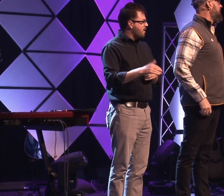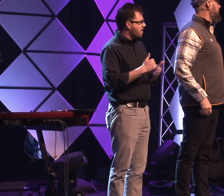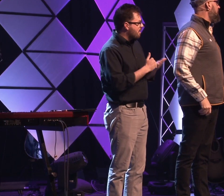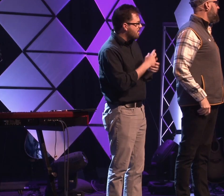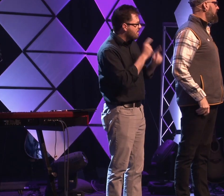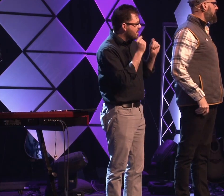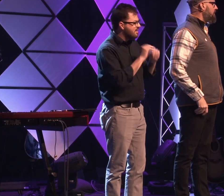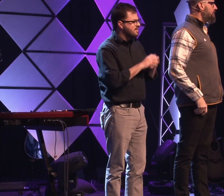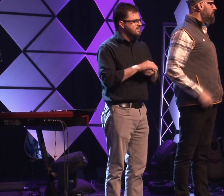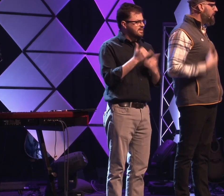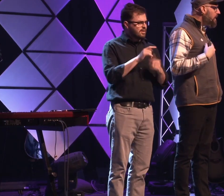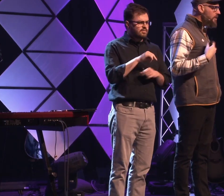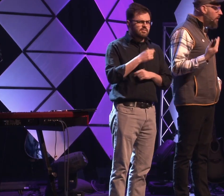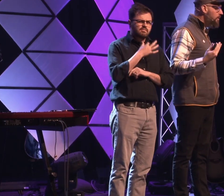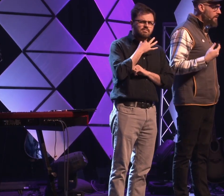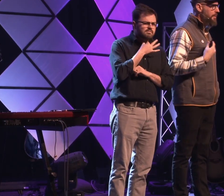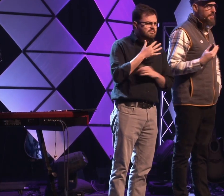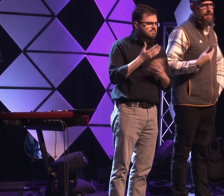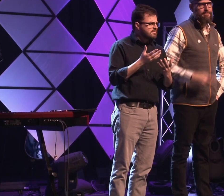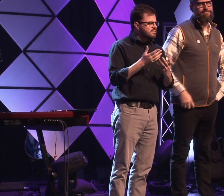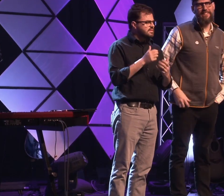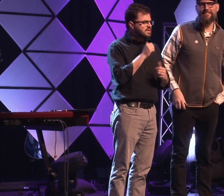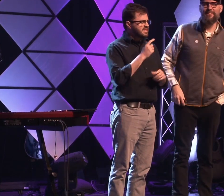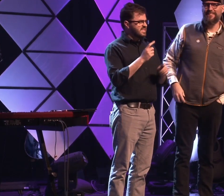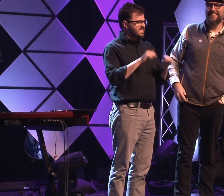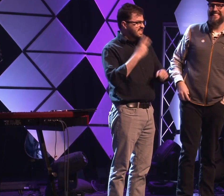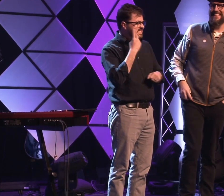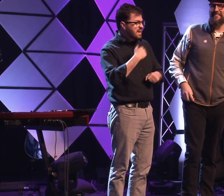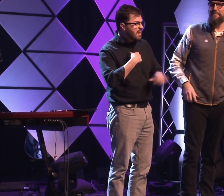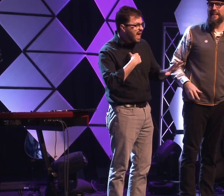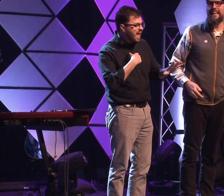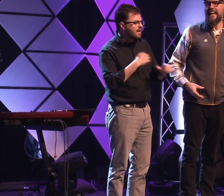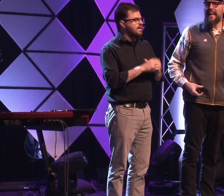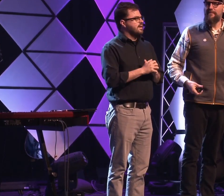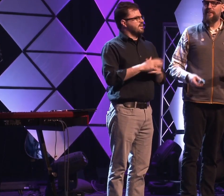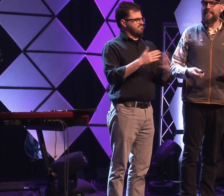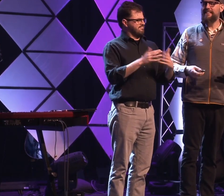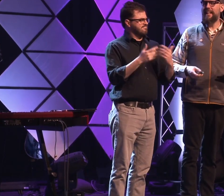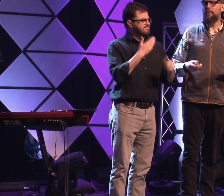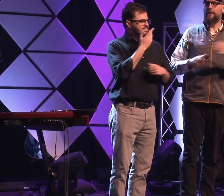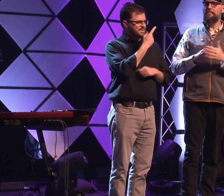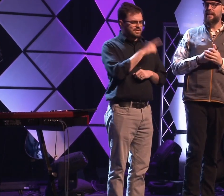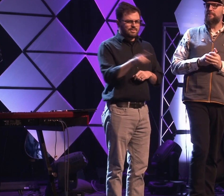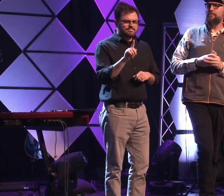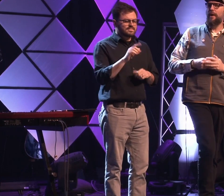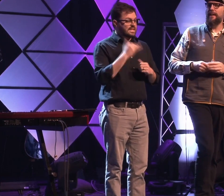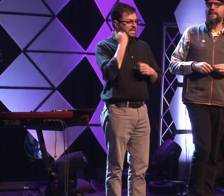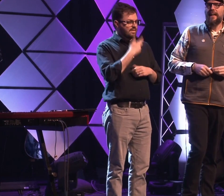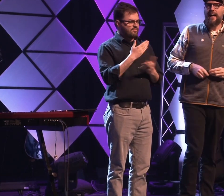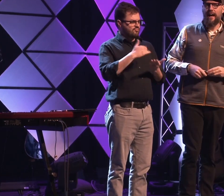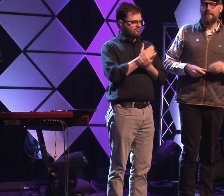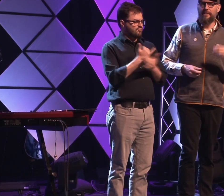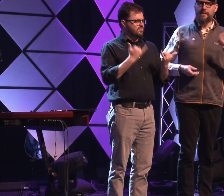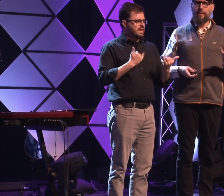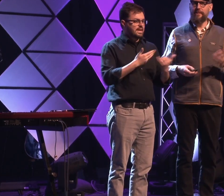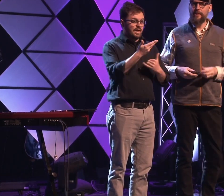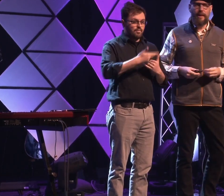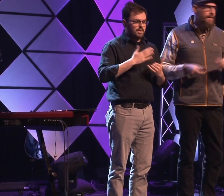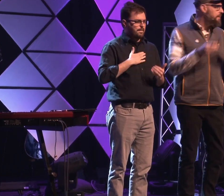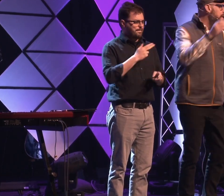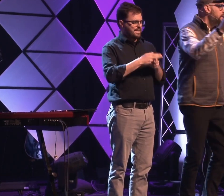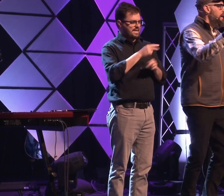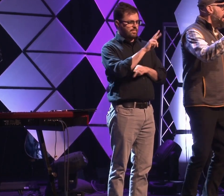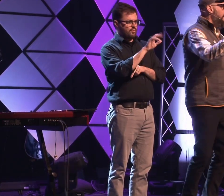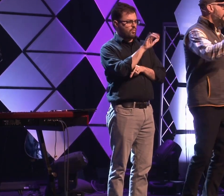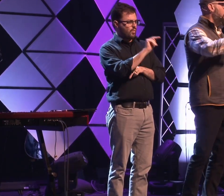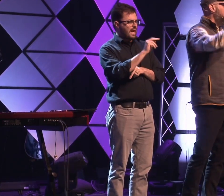Now you're wondering, me? No, not me. No, it's good to see everybody. Hey, if you're a guest today, welcome. My name is Ryan. I'm the lead pastor